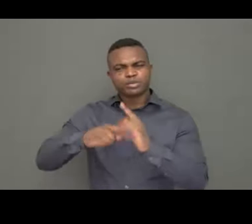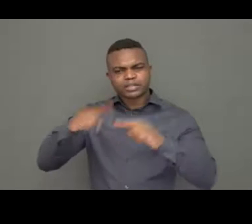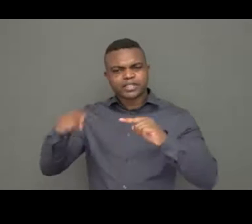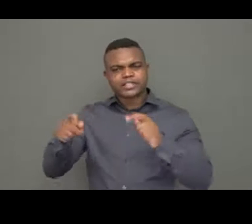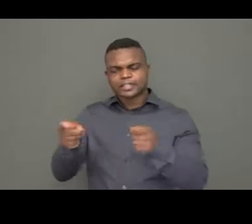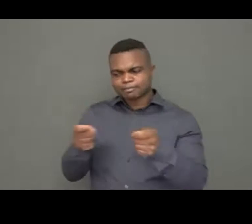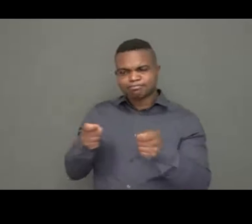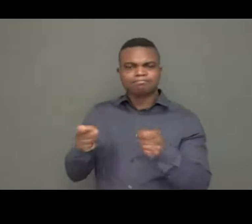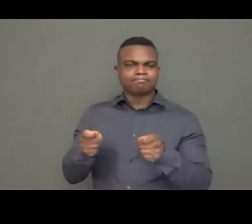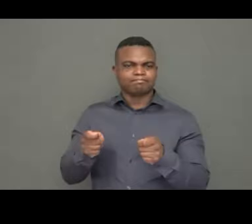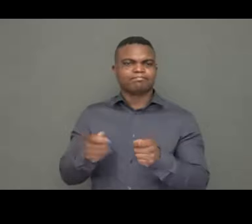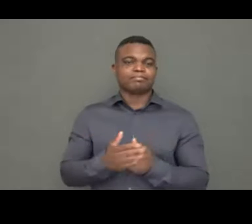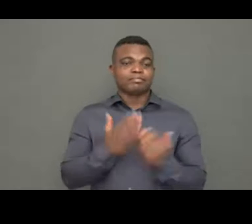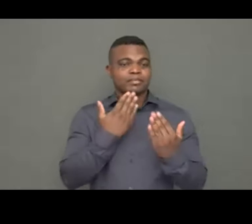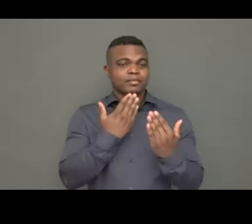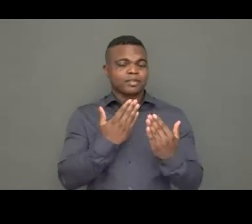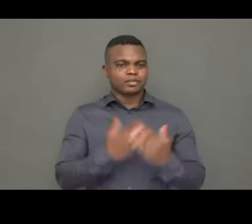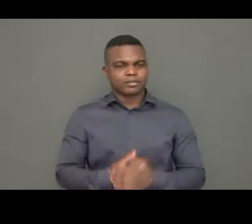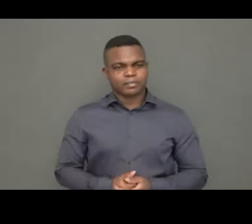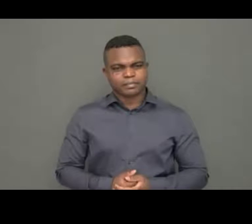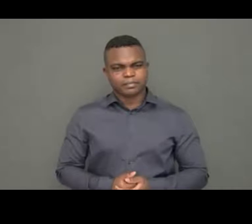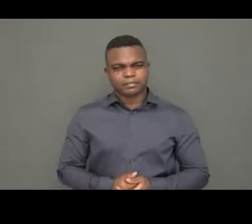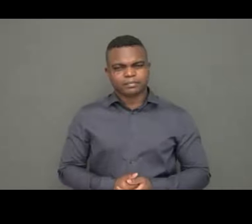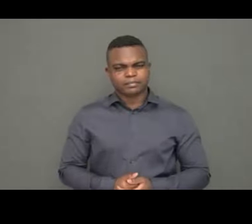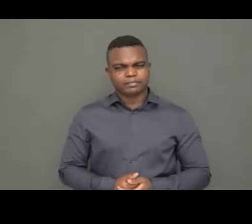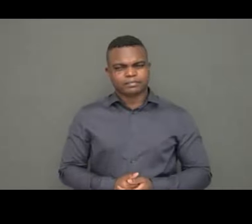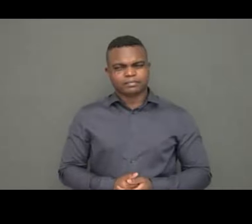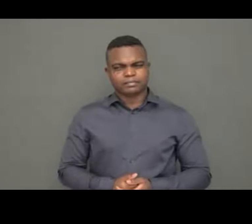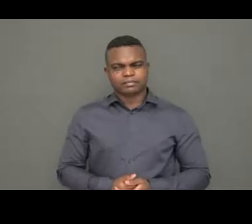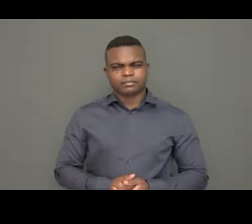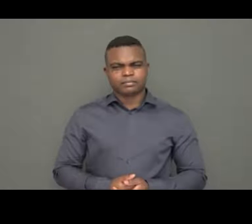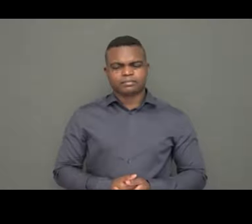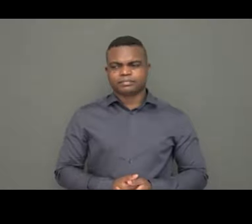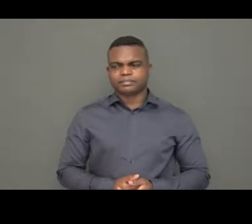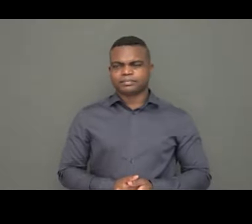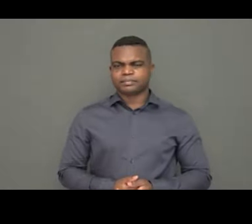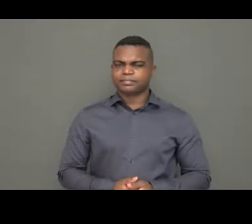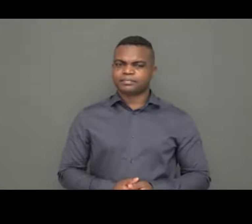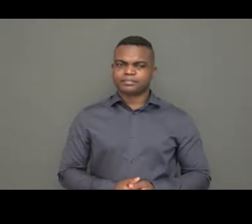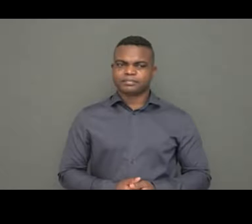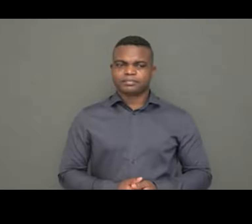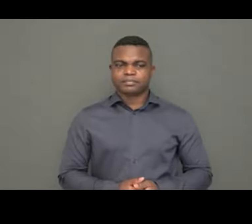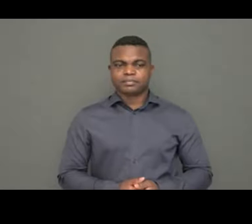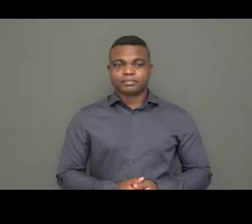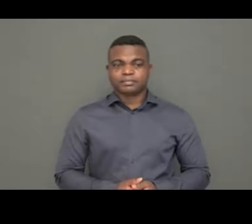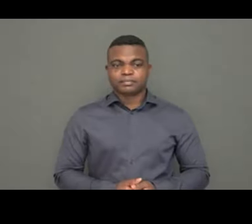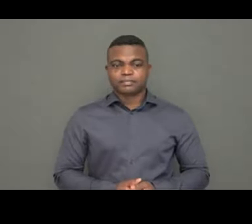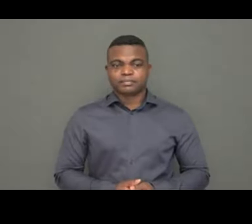Oh, I'm on mute there. Yeah, great, Rose. Thank you for that. And Brenda, good morning. How are you? How are